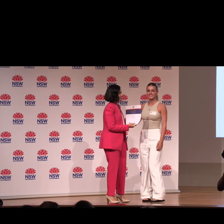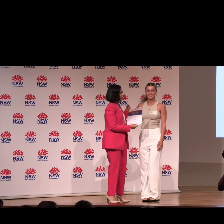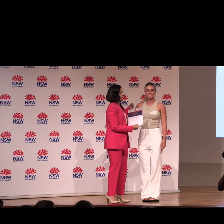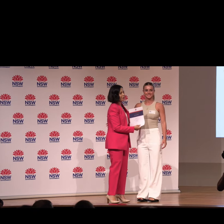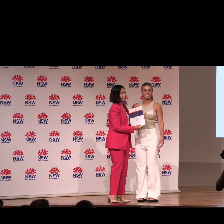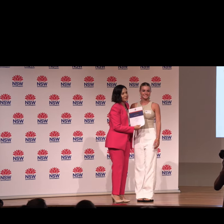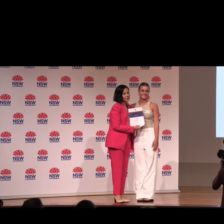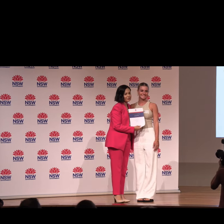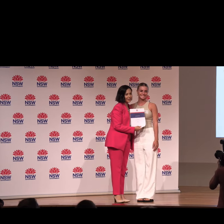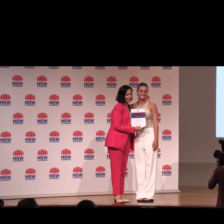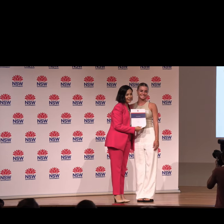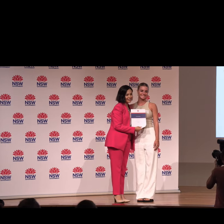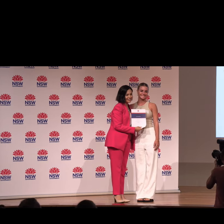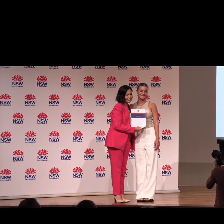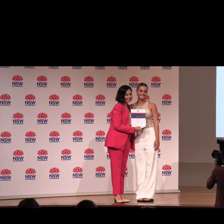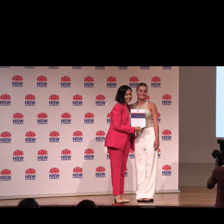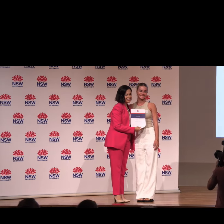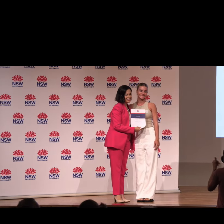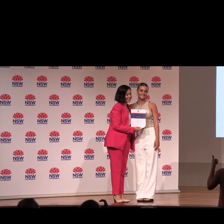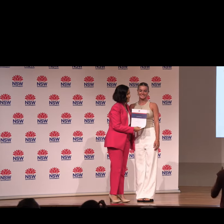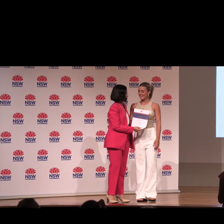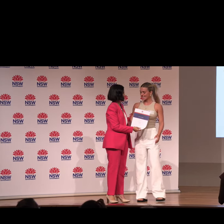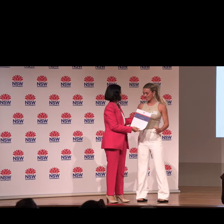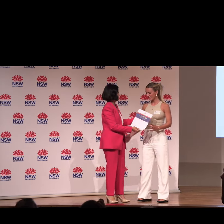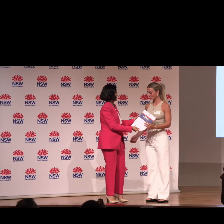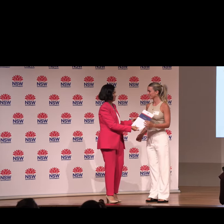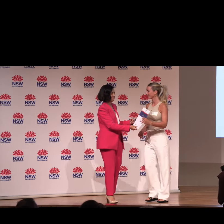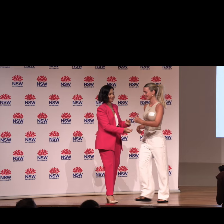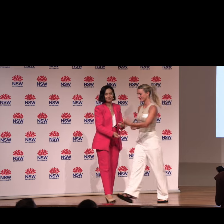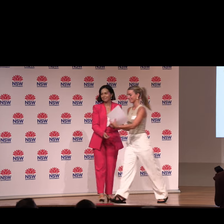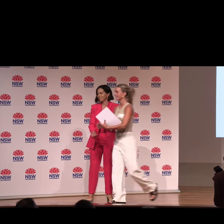And Maya Stanley, the River Secondary College, Kadena High Campus.